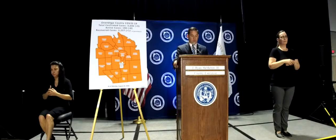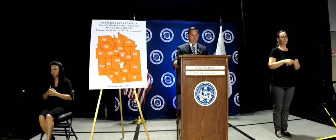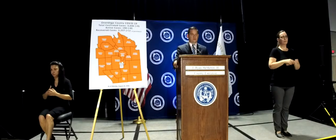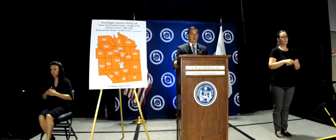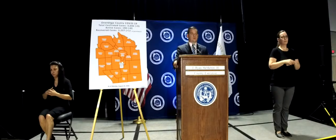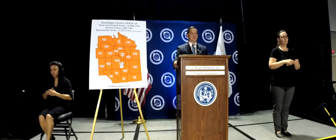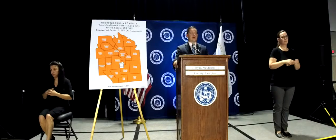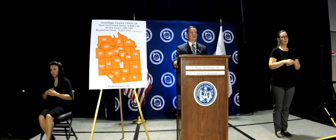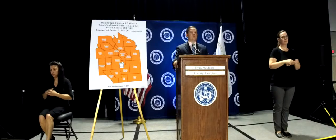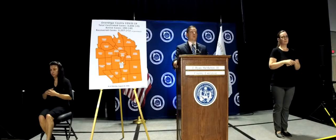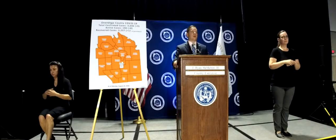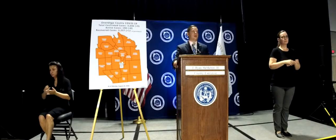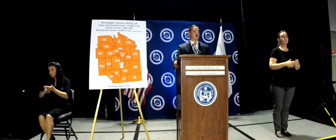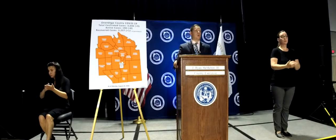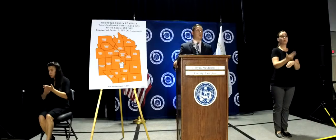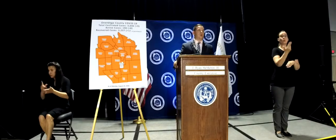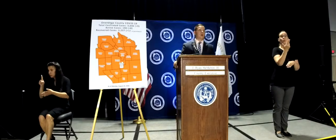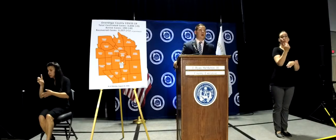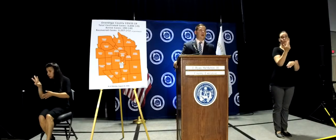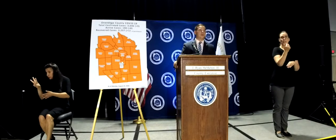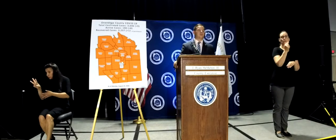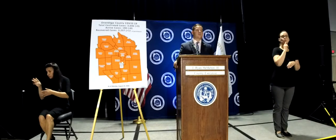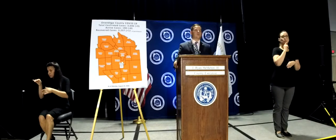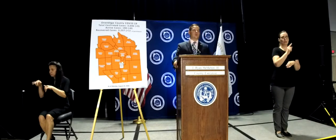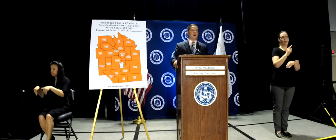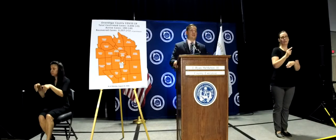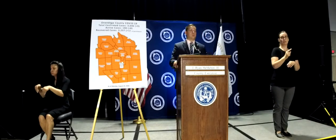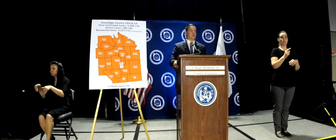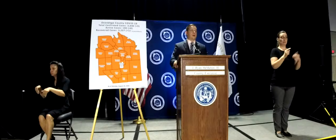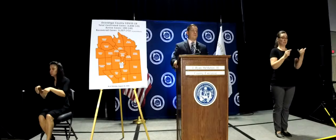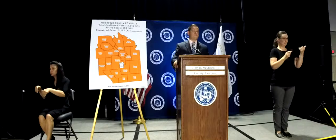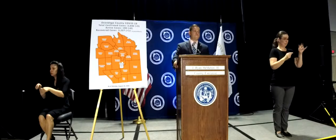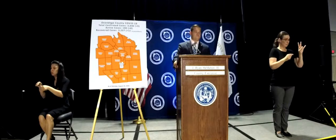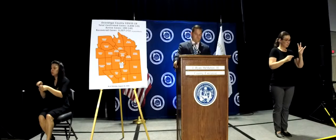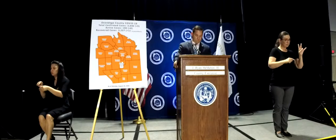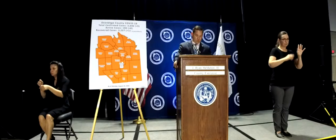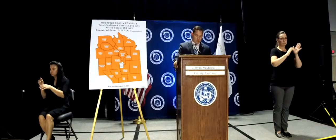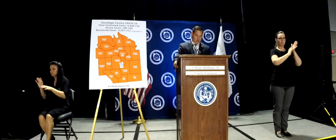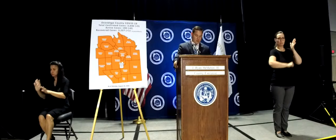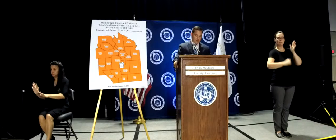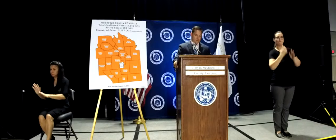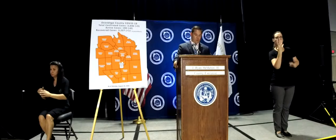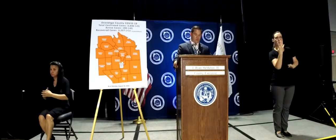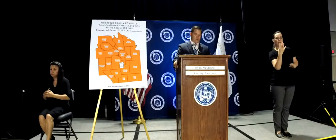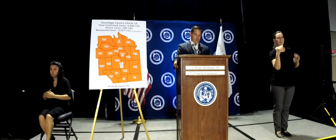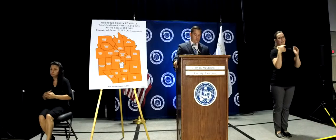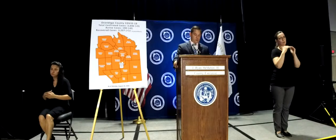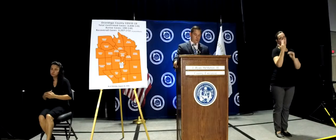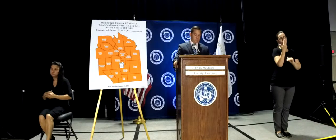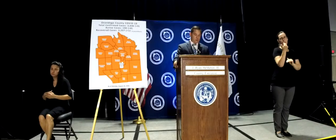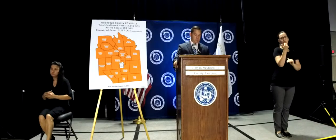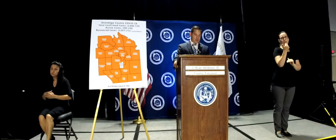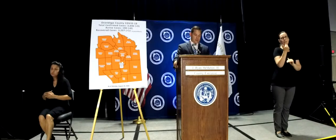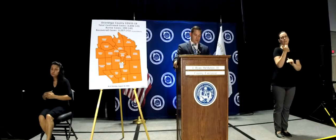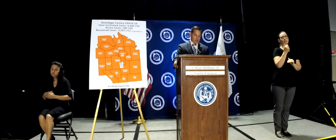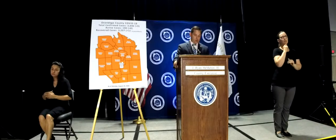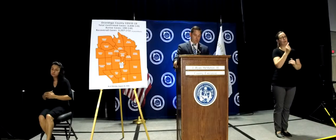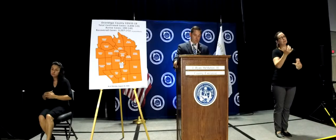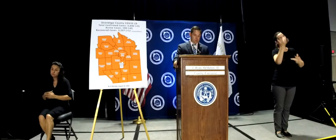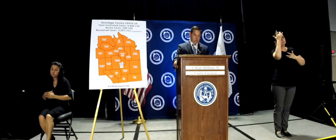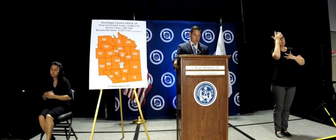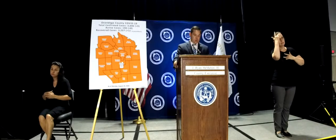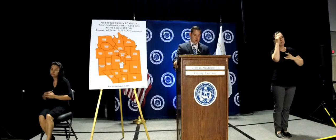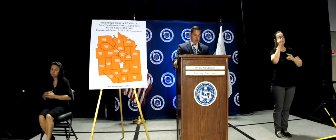leaving 13 folks in the hospital right now who need some sort of hospital care. Out of that, 4 individuals are in the